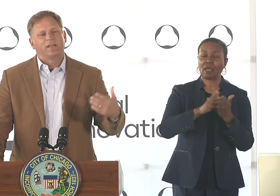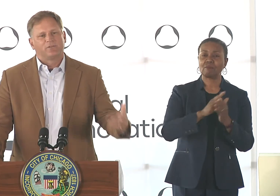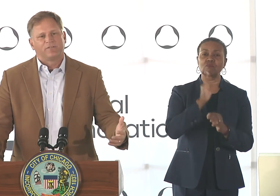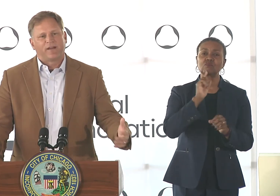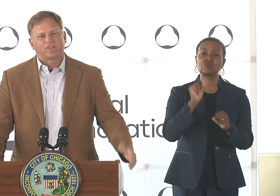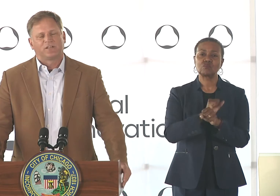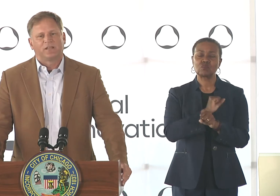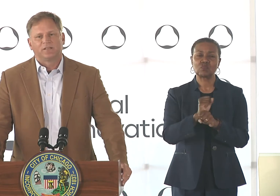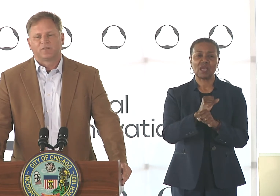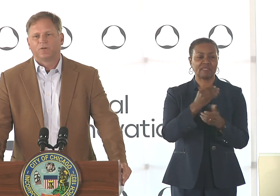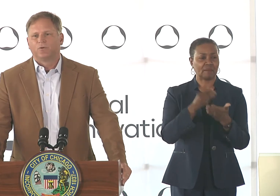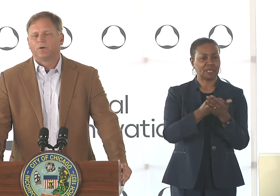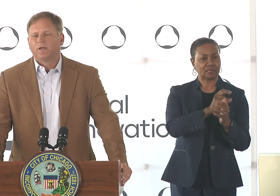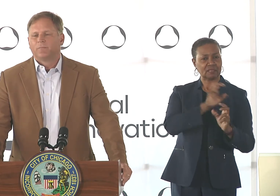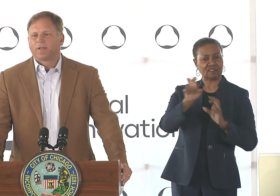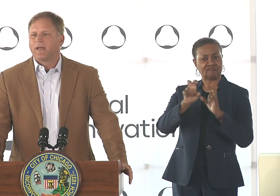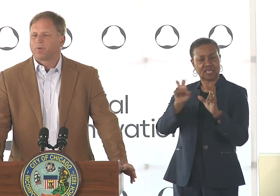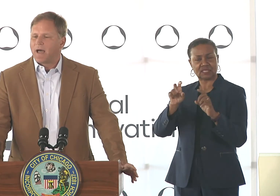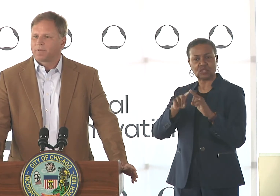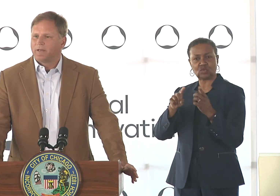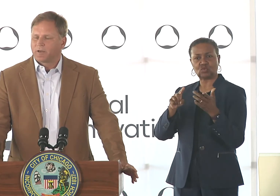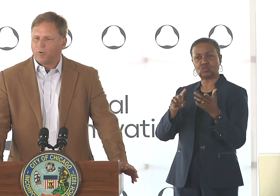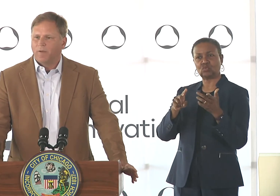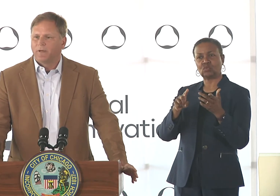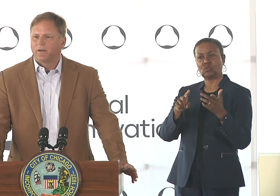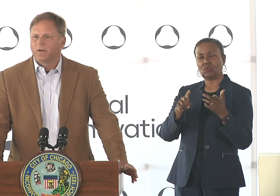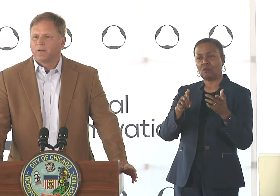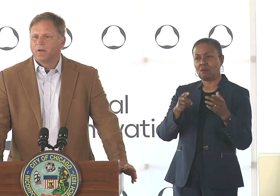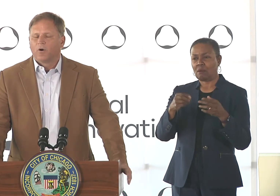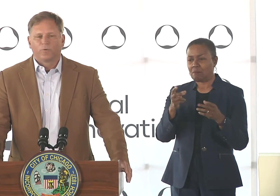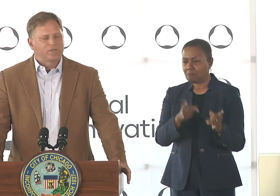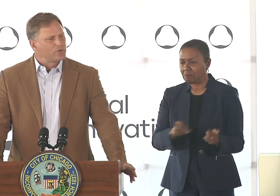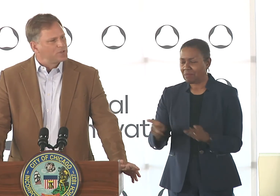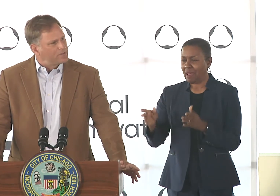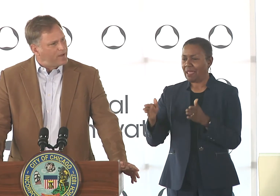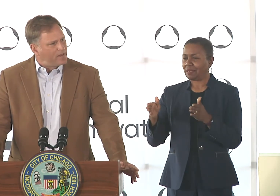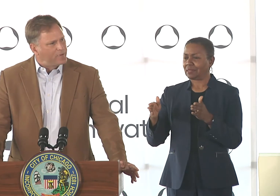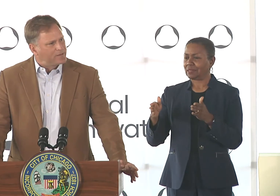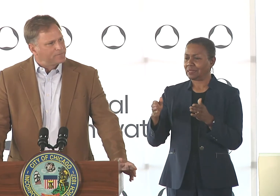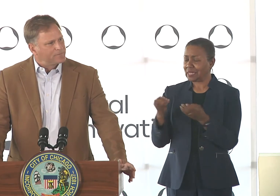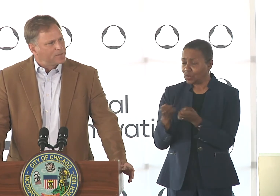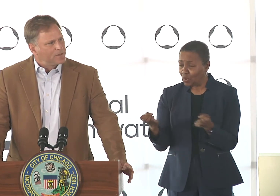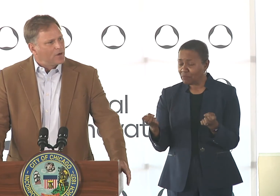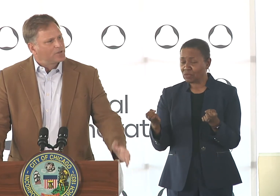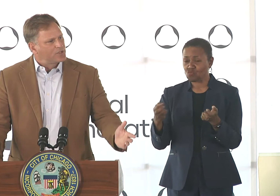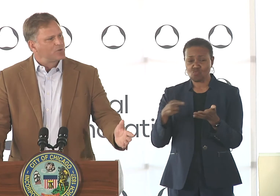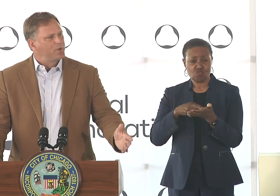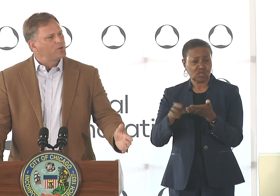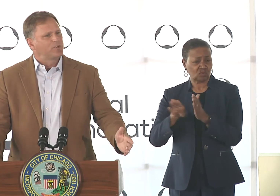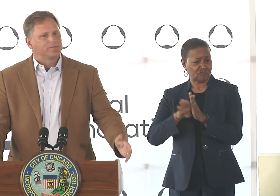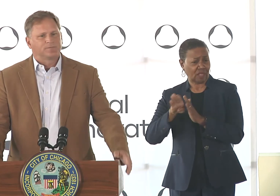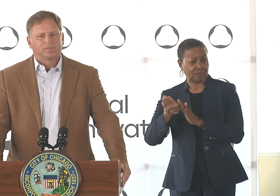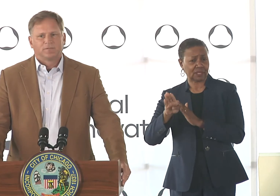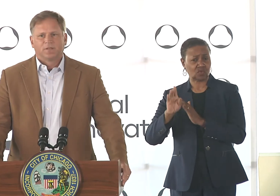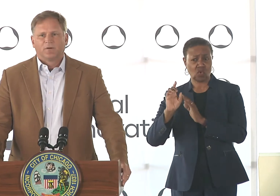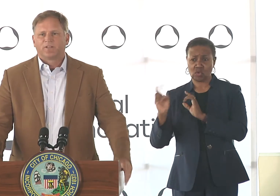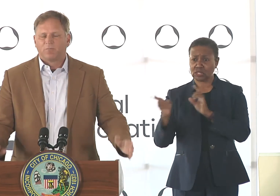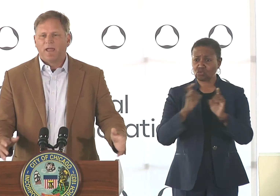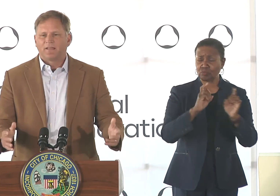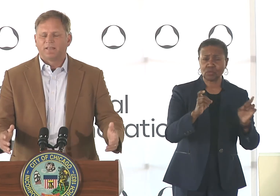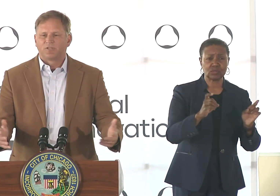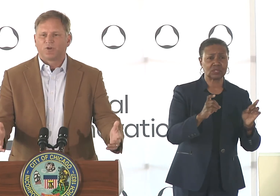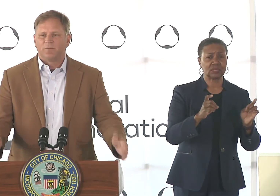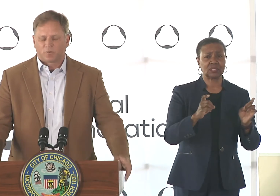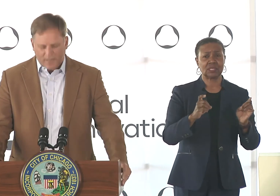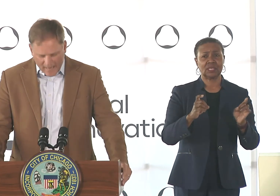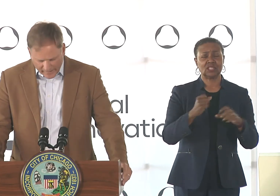that money to invest it into plant, property, and equipment, or research and development, or distribution, right, to